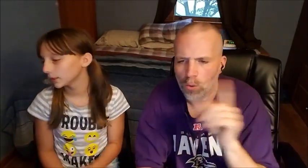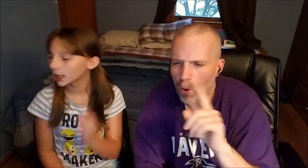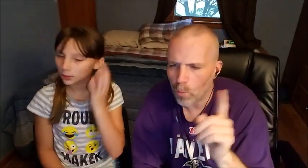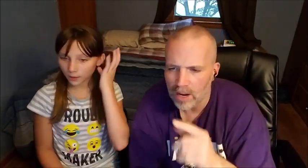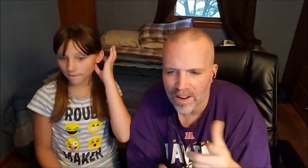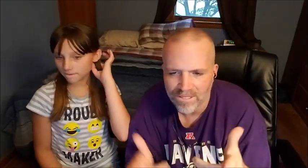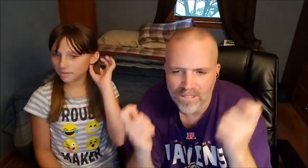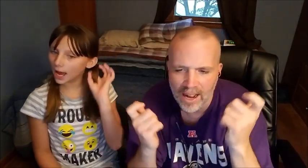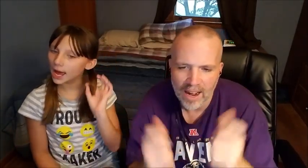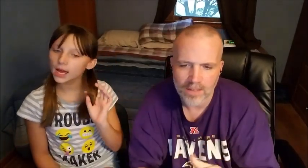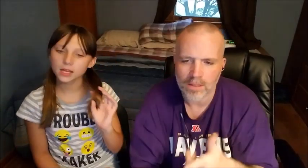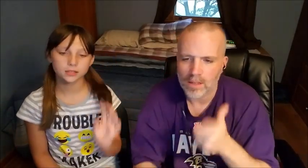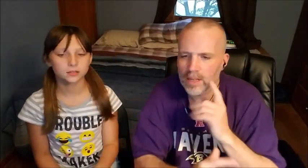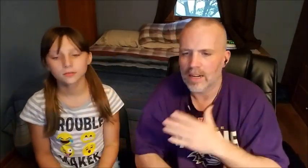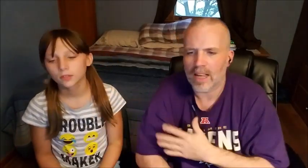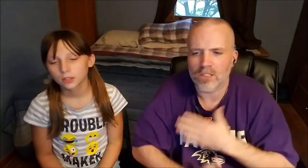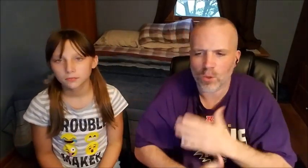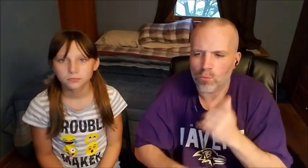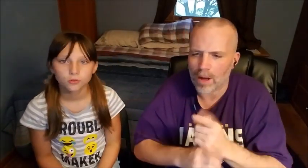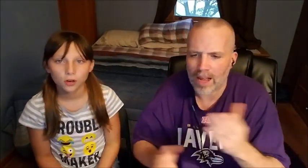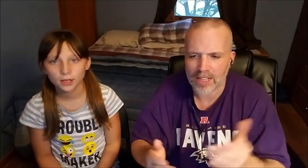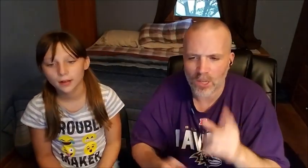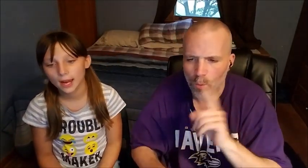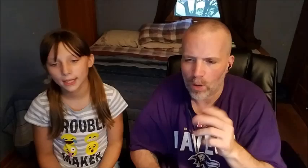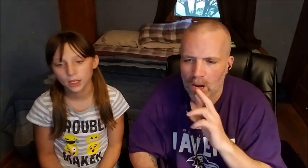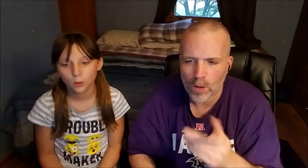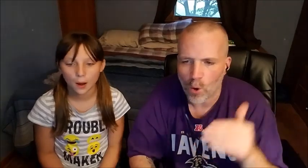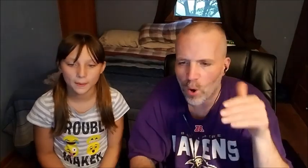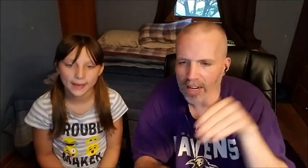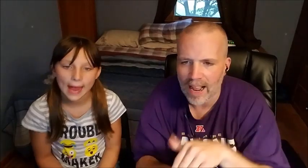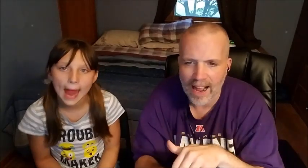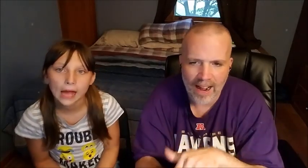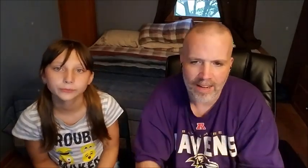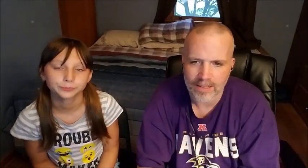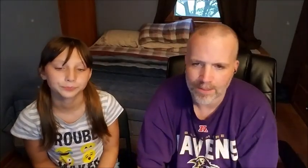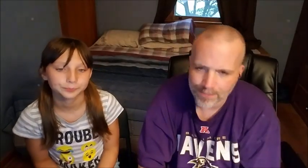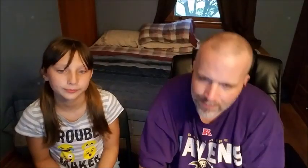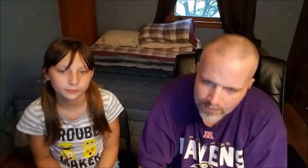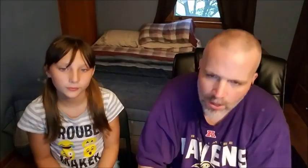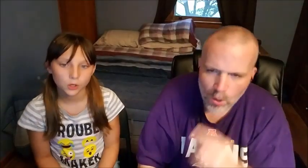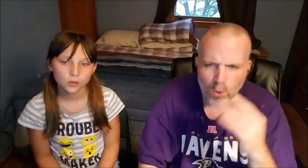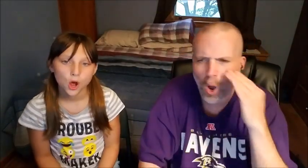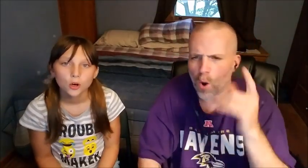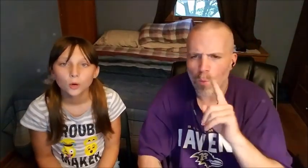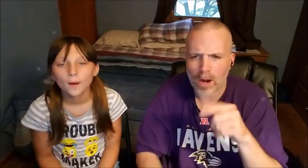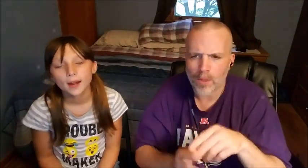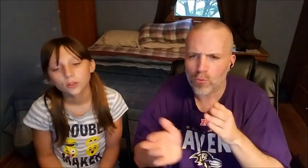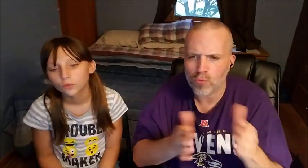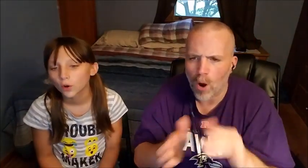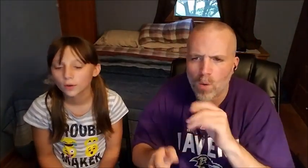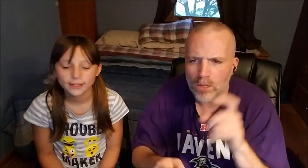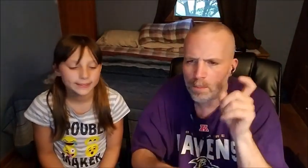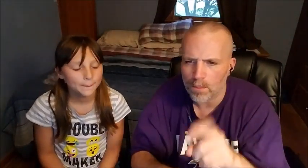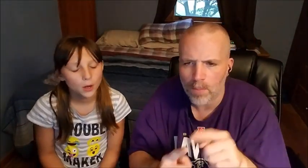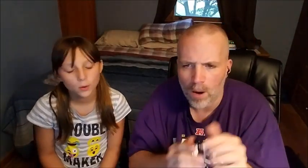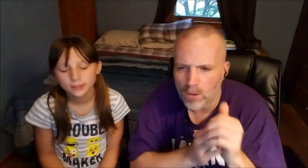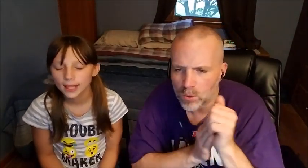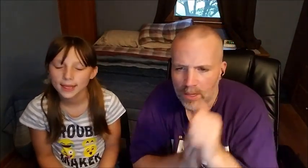nowhere fast, let's enjoy right here where we at Who knows where this road is supposed to